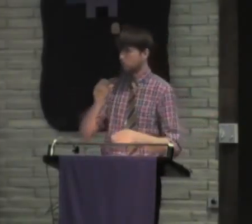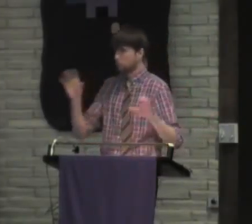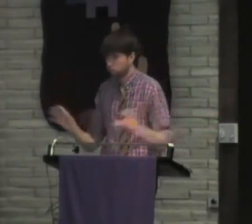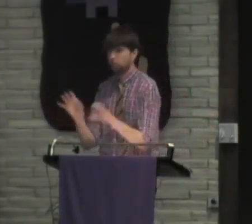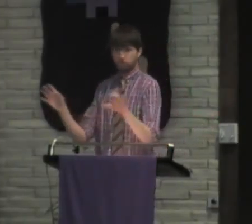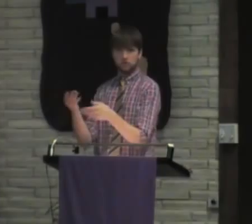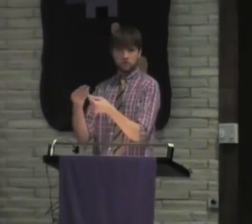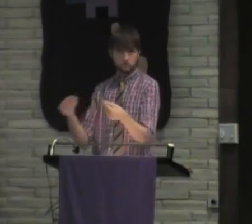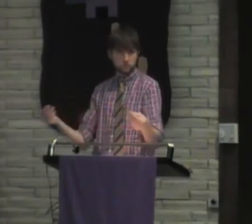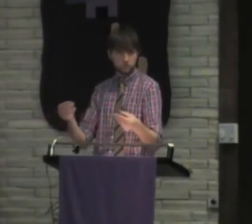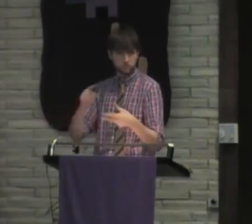develop a solution